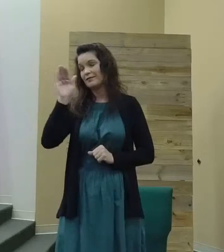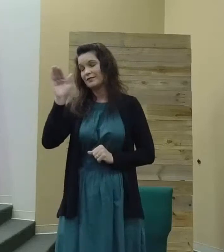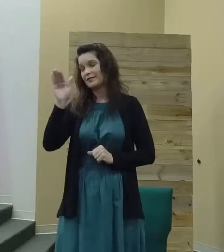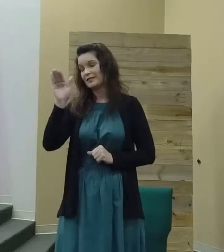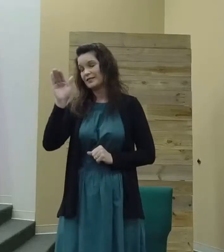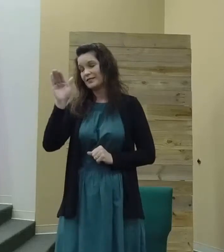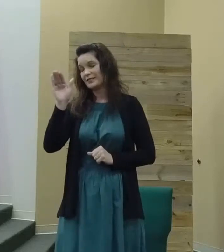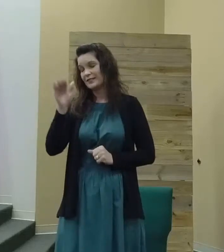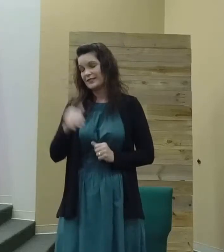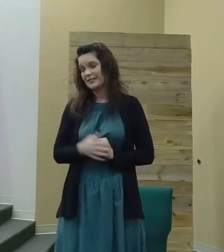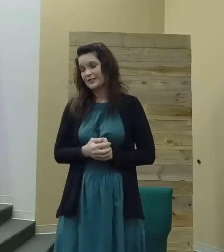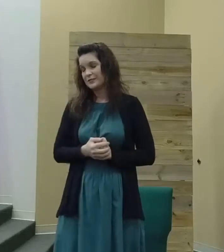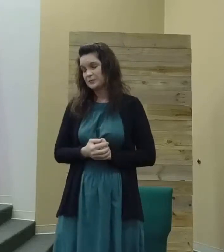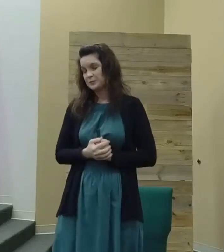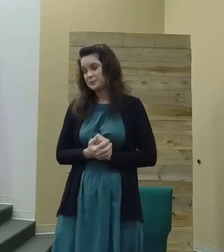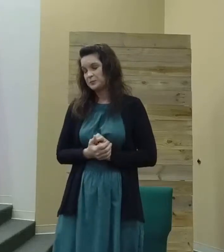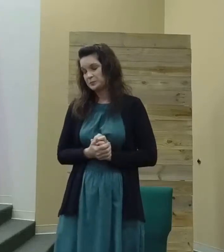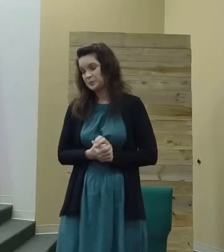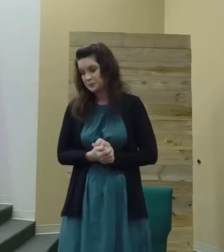God,